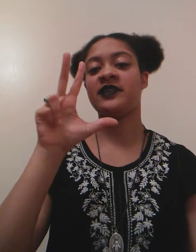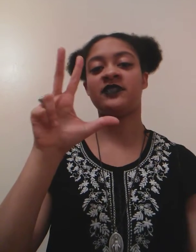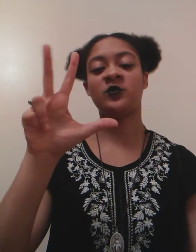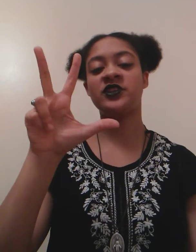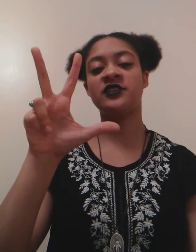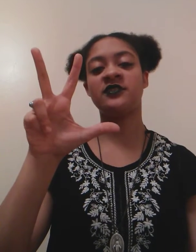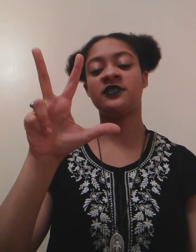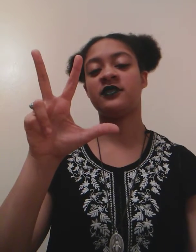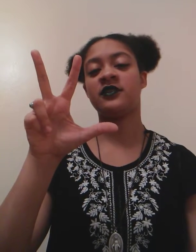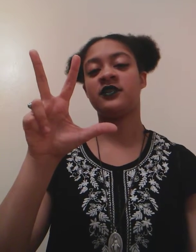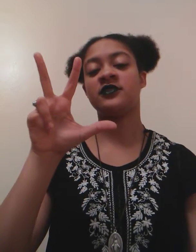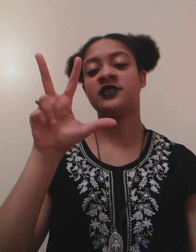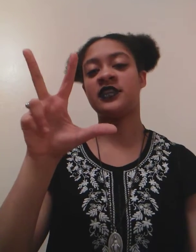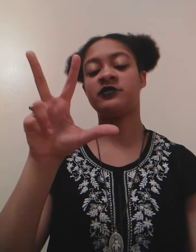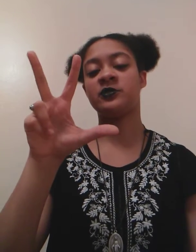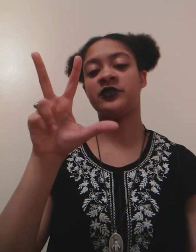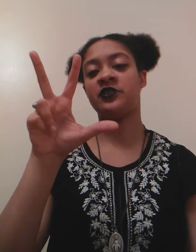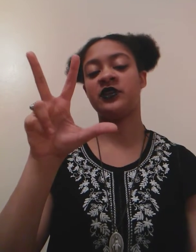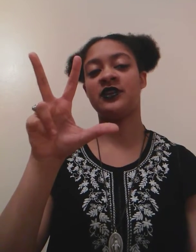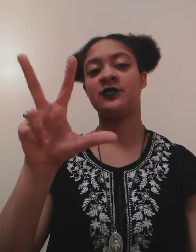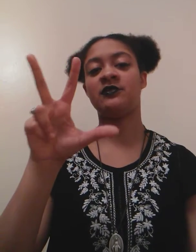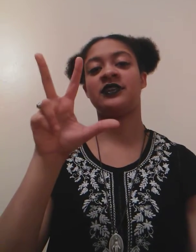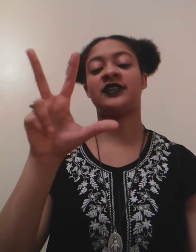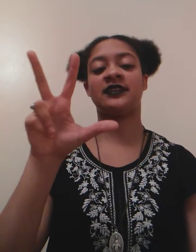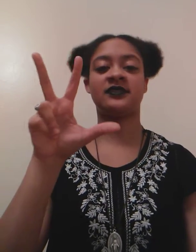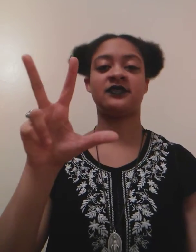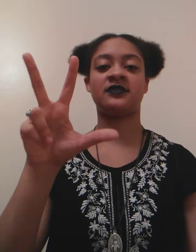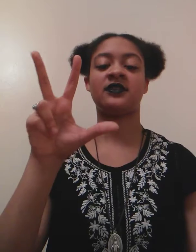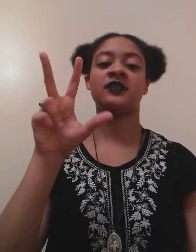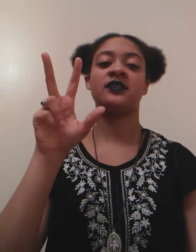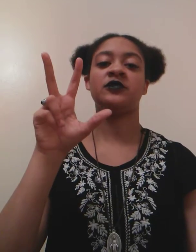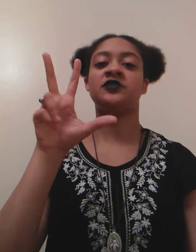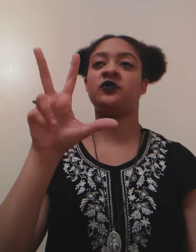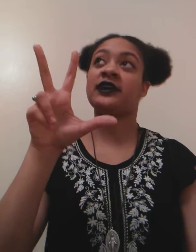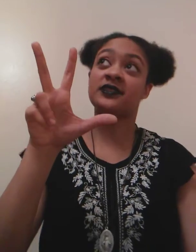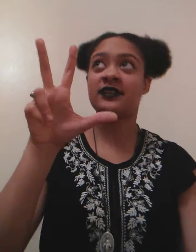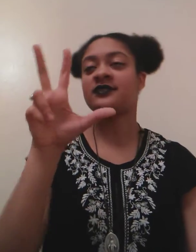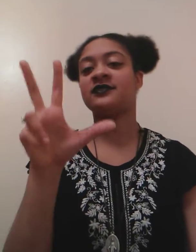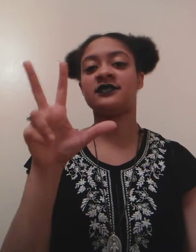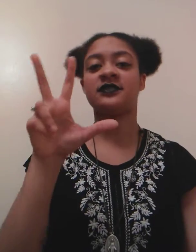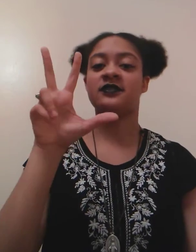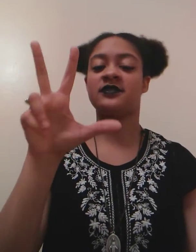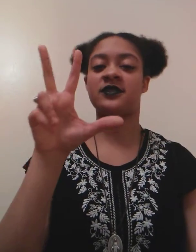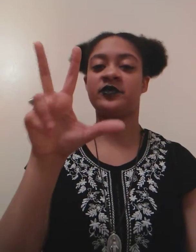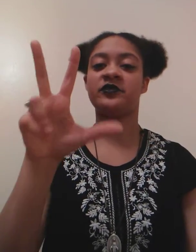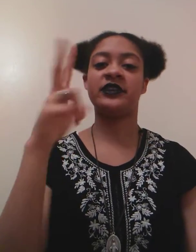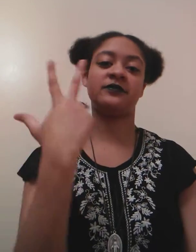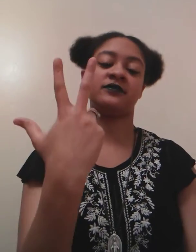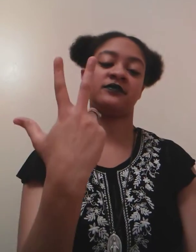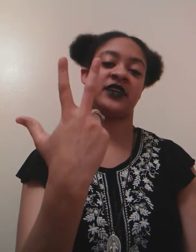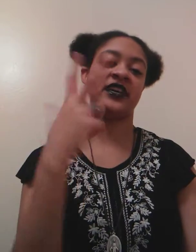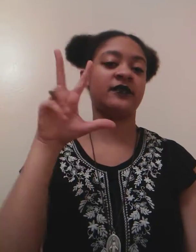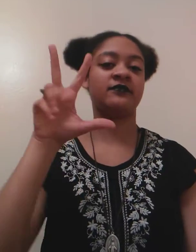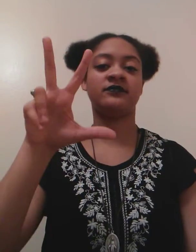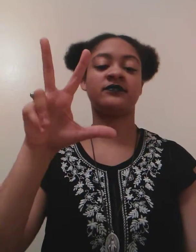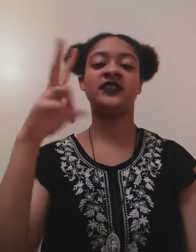makes it so much easier to distinguish between 3 and W when it's like this, which is why it's like this. This is number 3. Again,